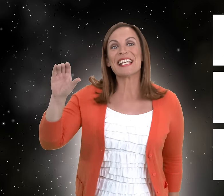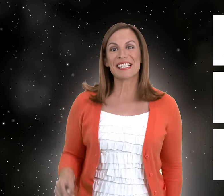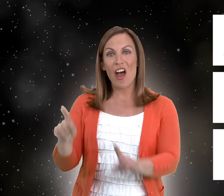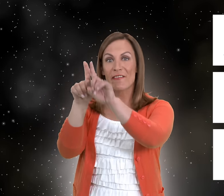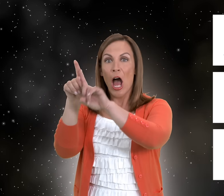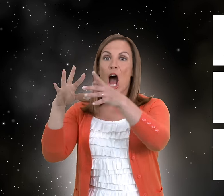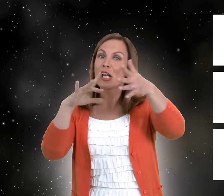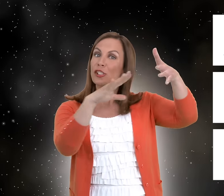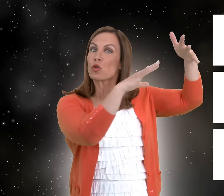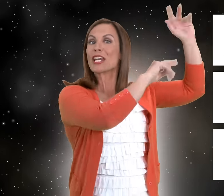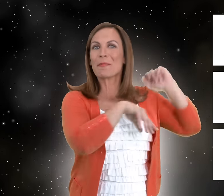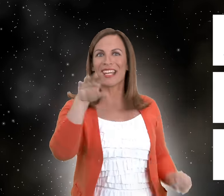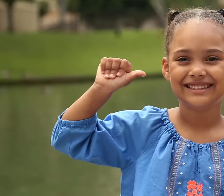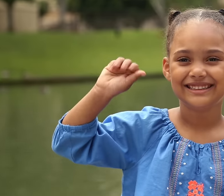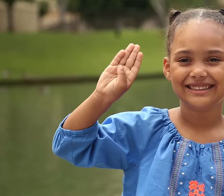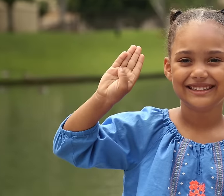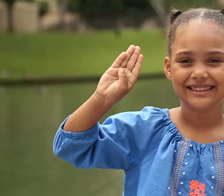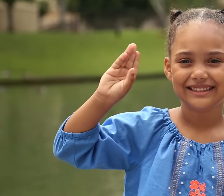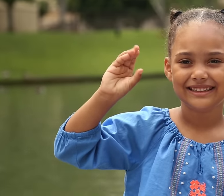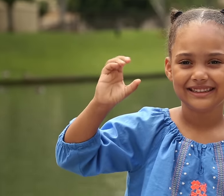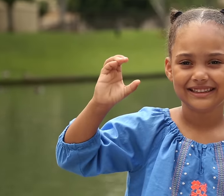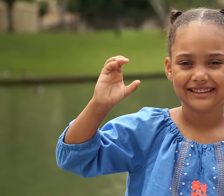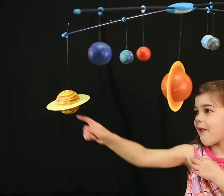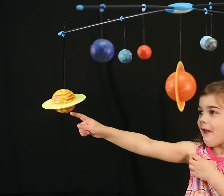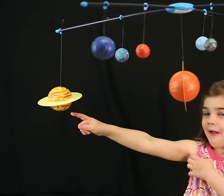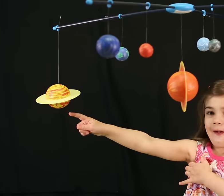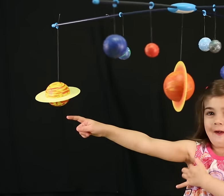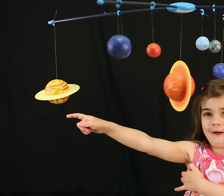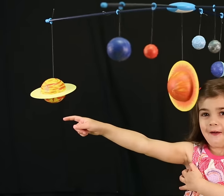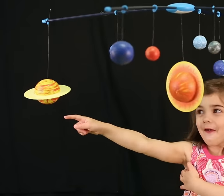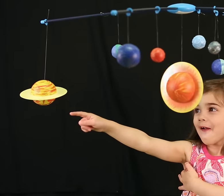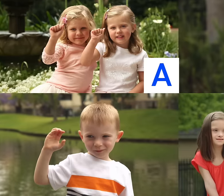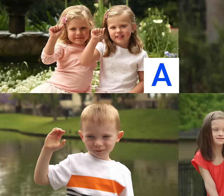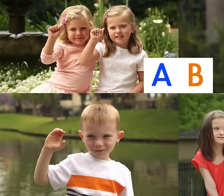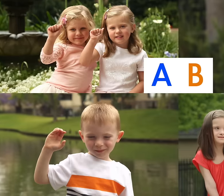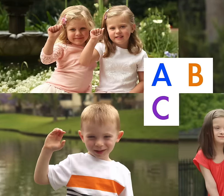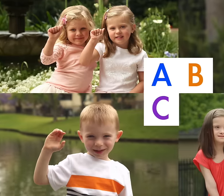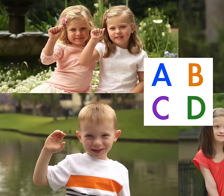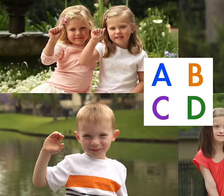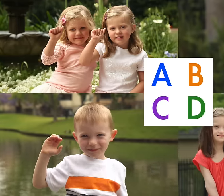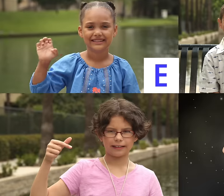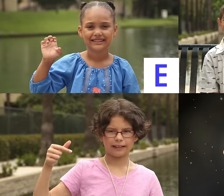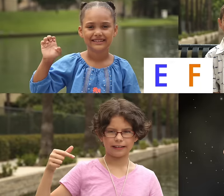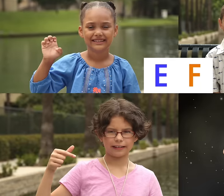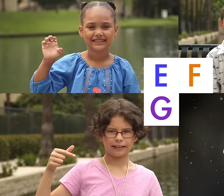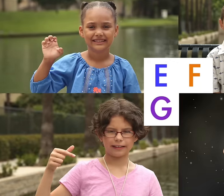ABCs of astronomy, ABCs of astronomy, A, B, C, D, E, F, G,